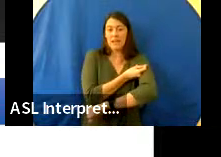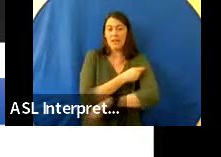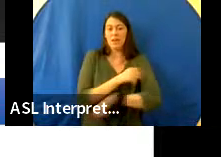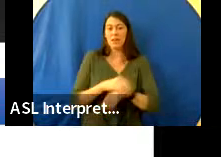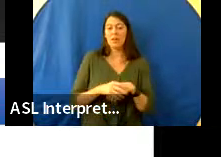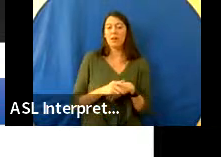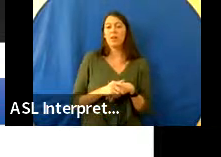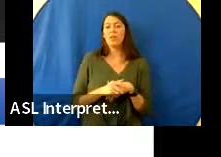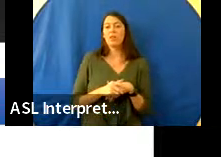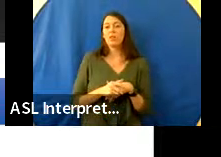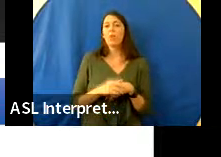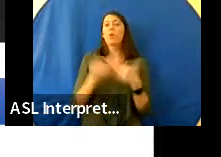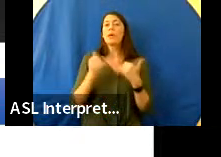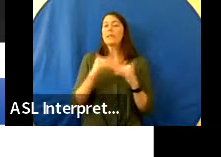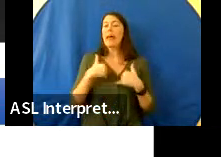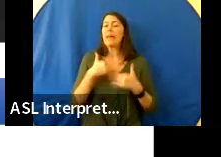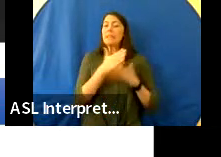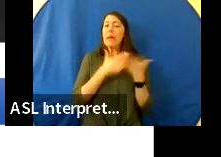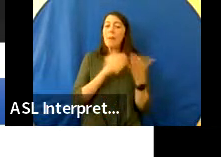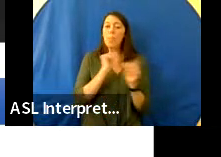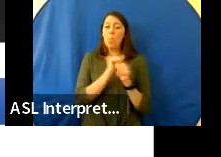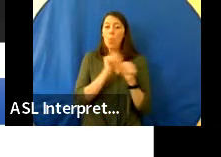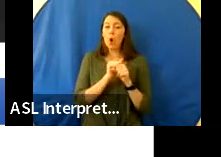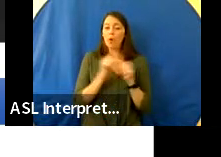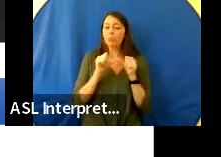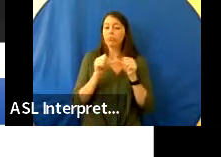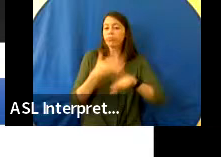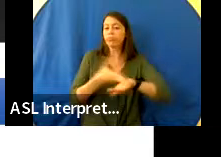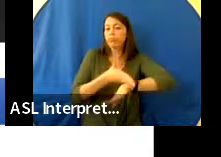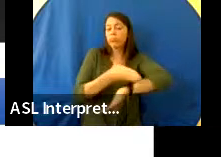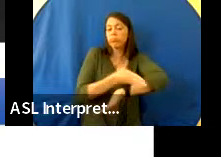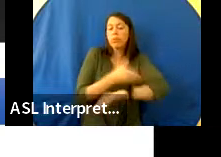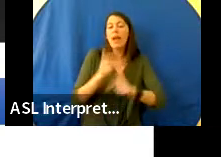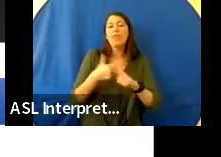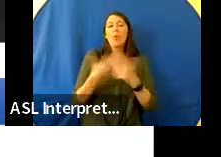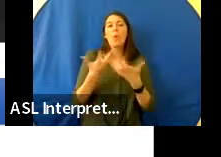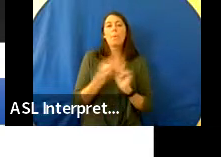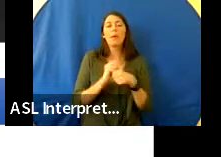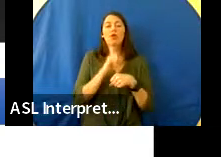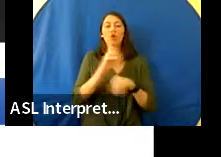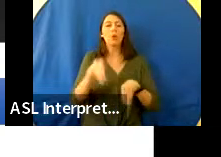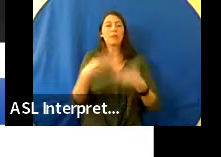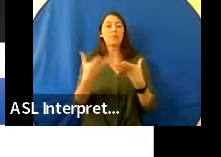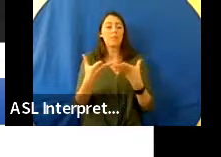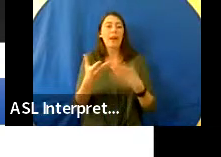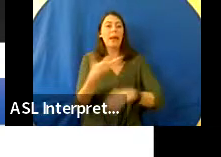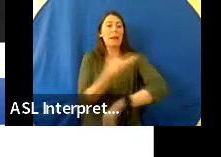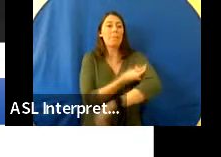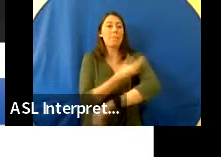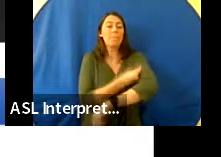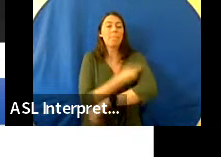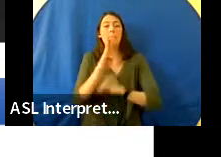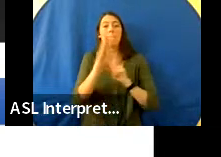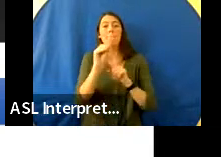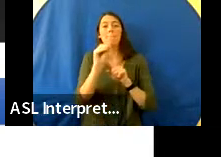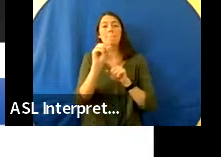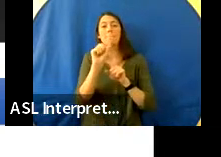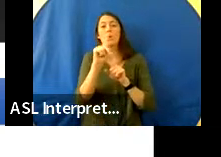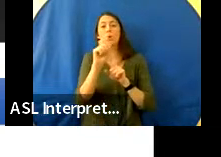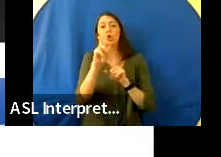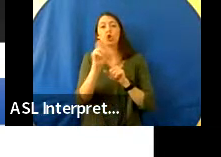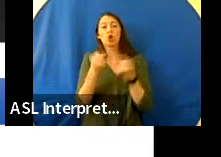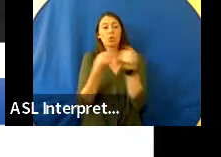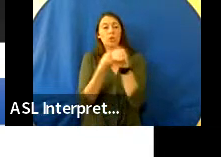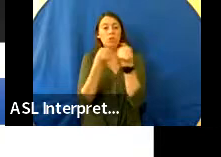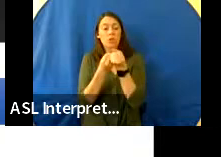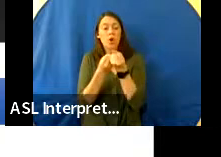little bit of work to do, and we want to continue to provide boosters. We also have a large list of homebound. We've been working with Alameda Lines